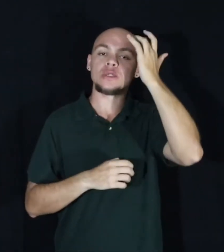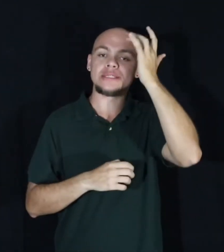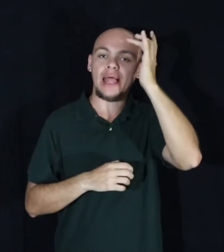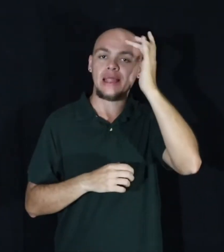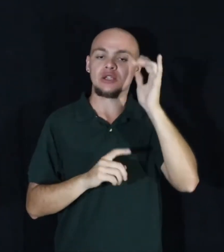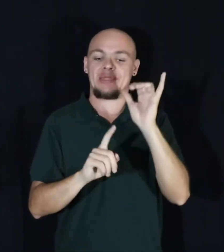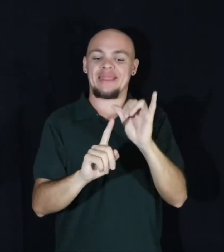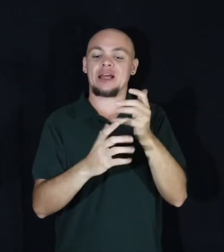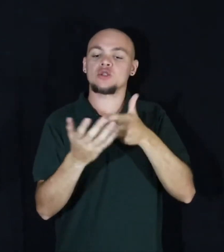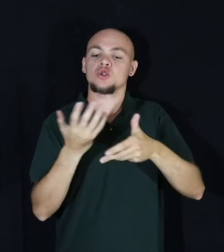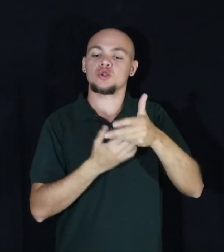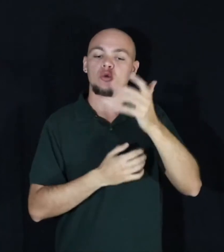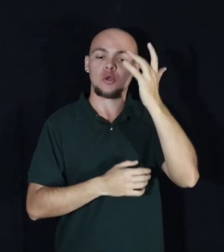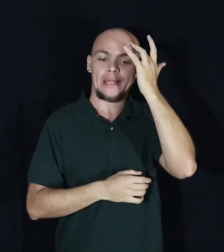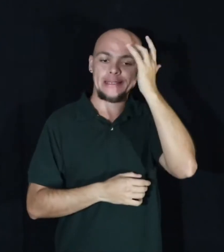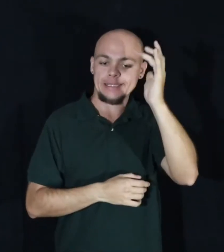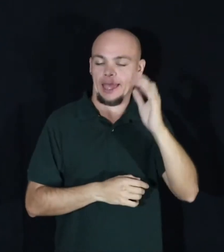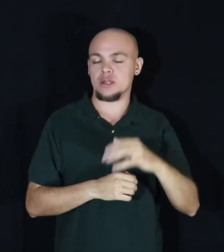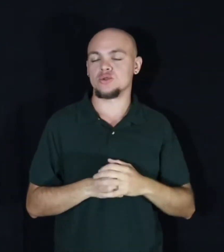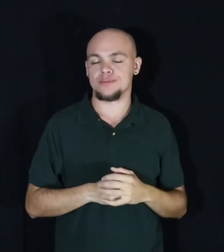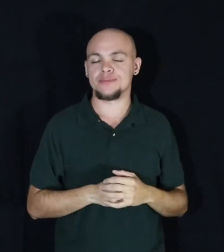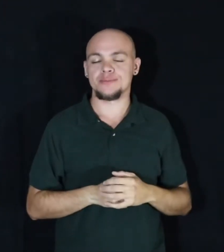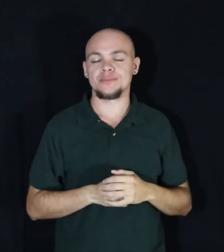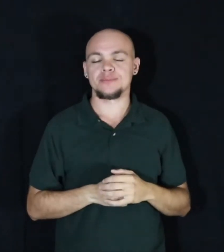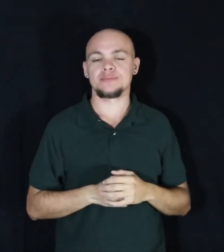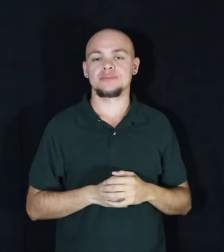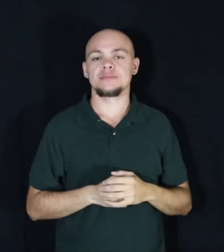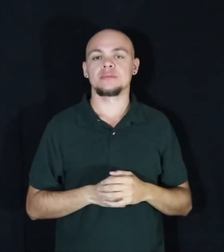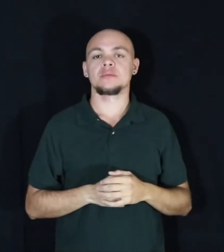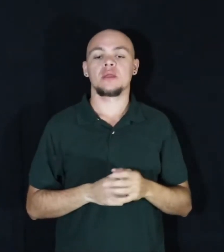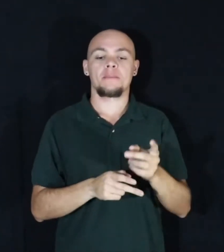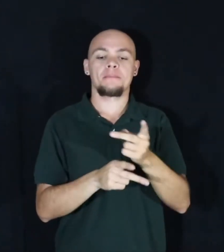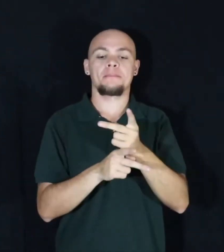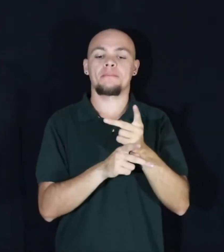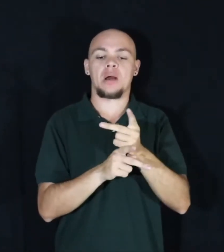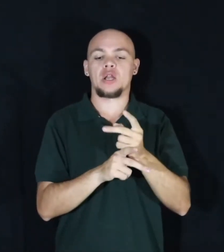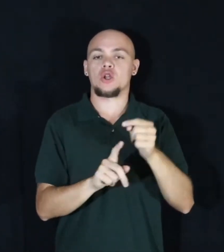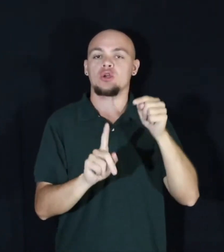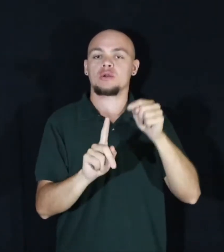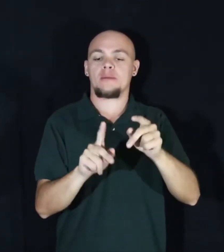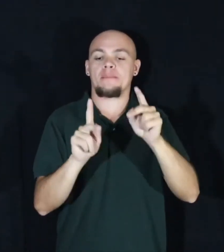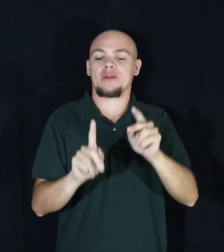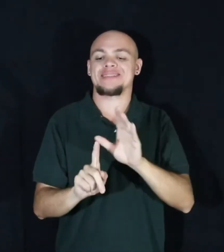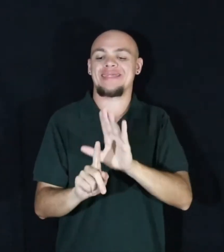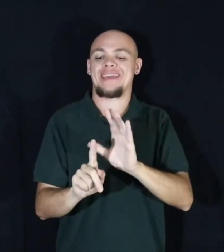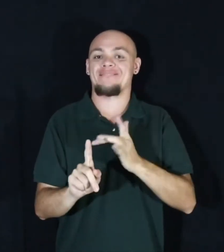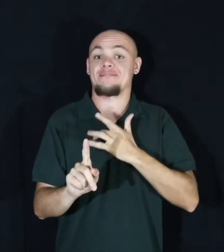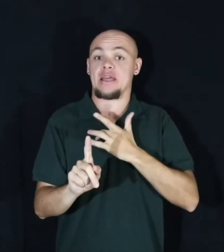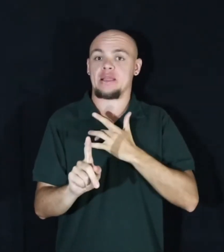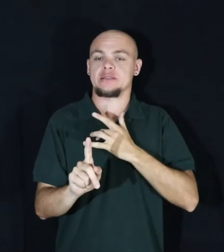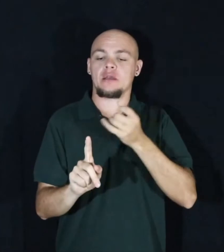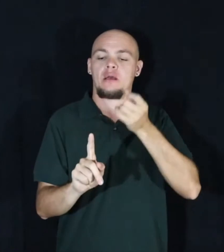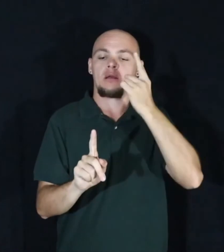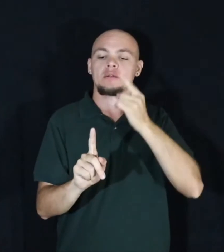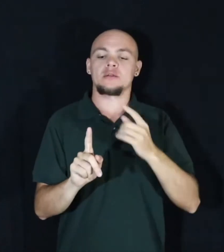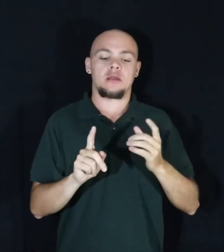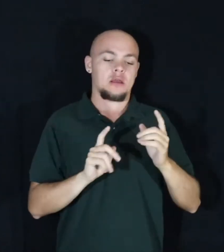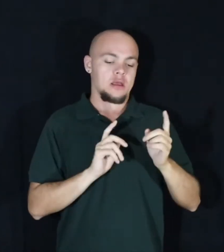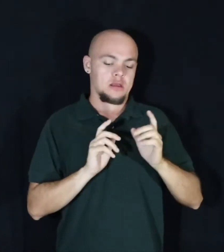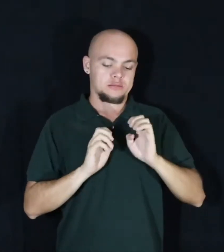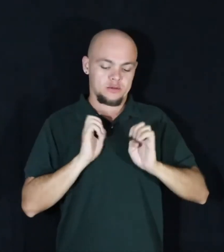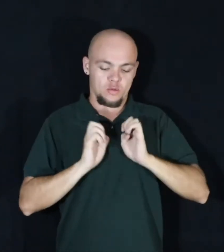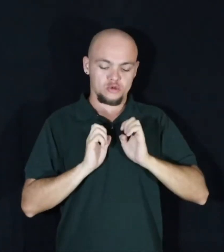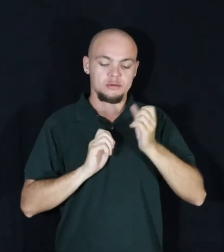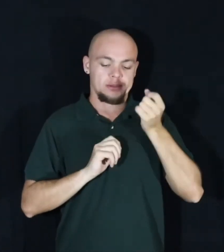social intelligence that involves the ability to monitor one's own and others' feelings and emotions, to discriminate among